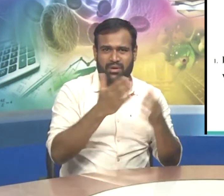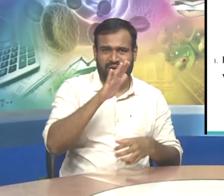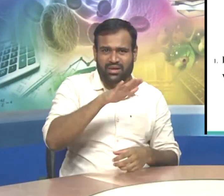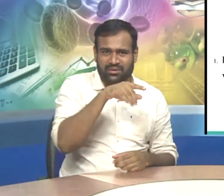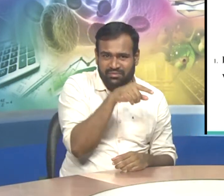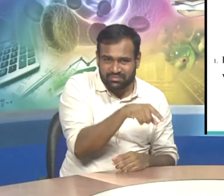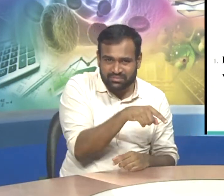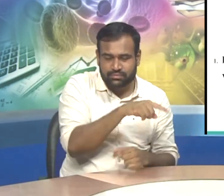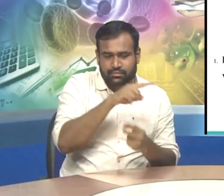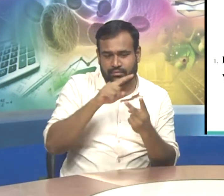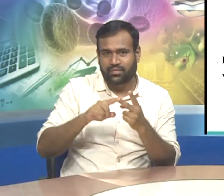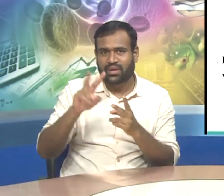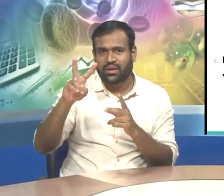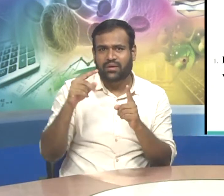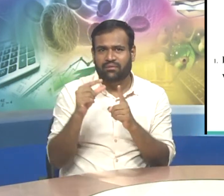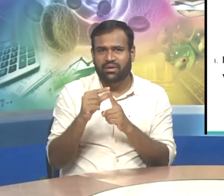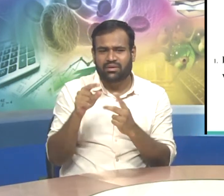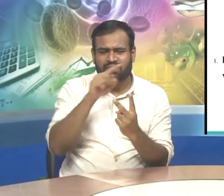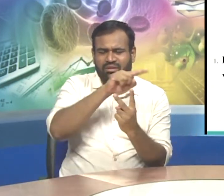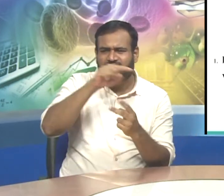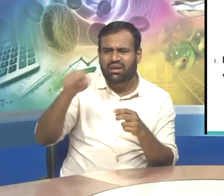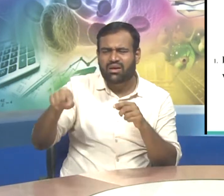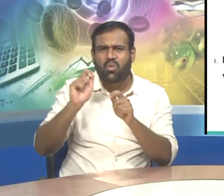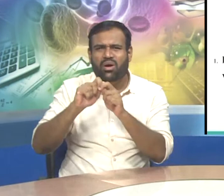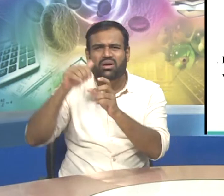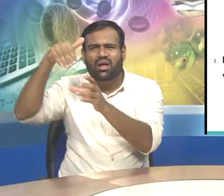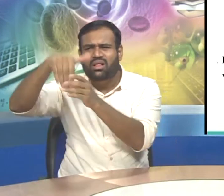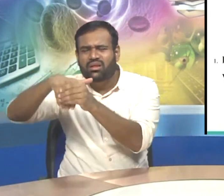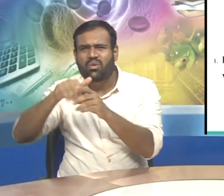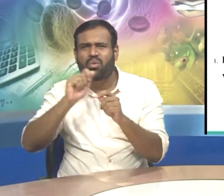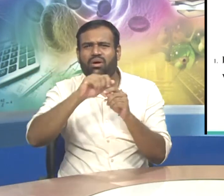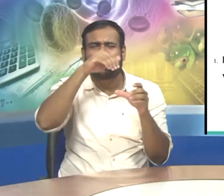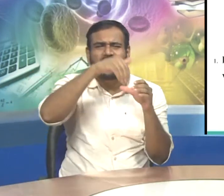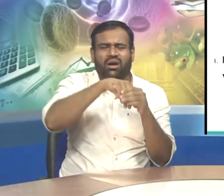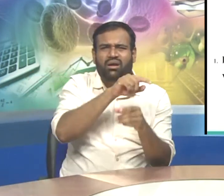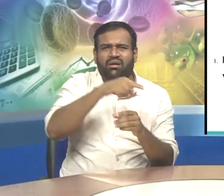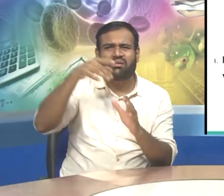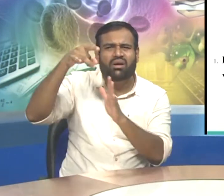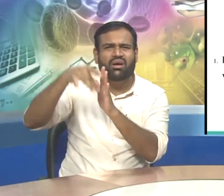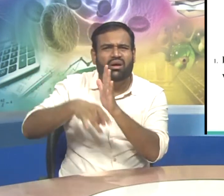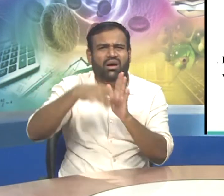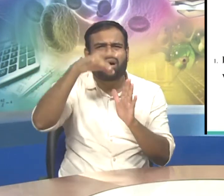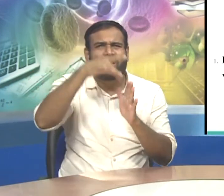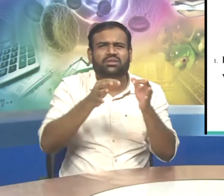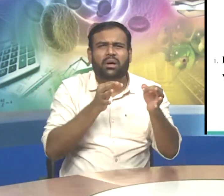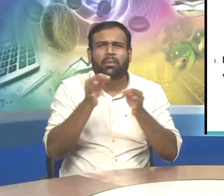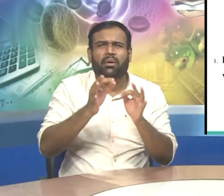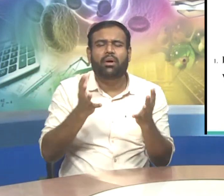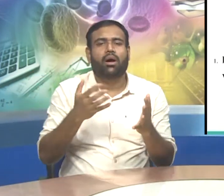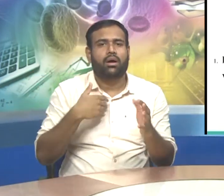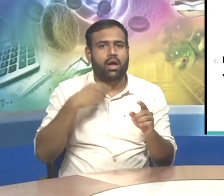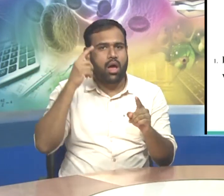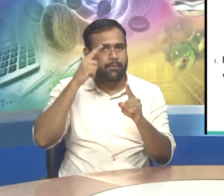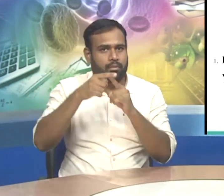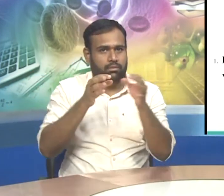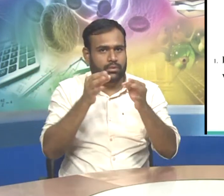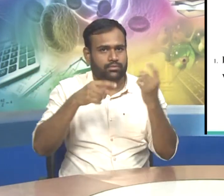the objectives of the lesson. The first objective is to describe the composition of Vidhan Sabha and